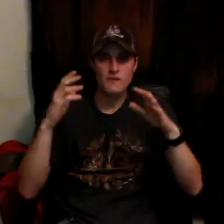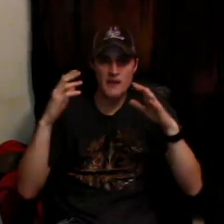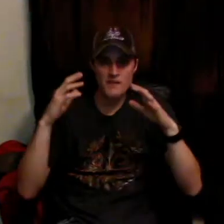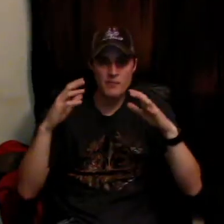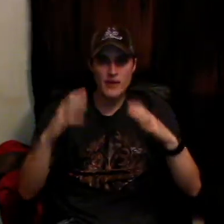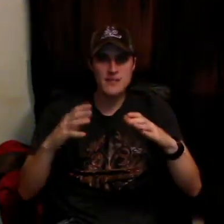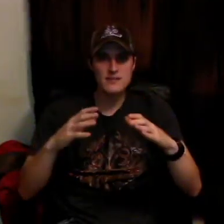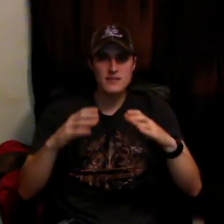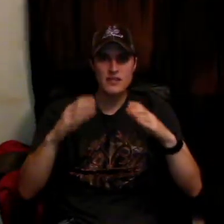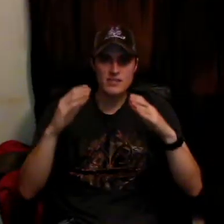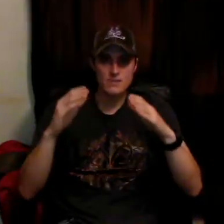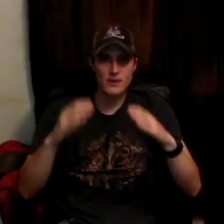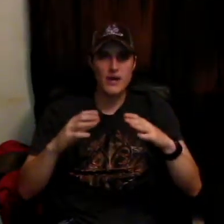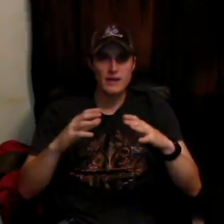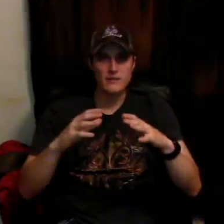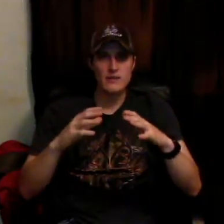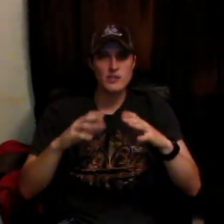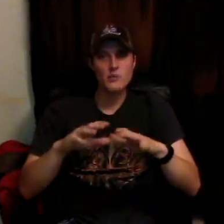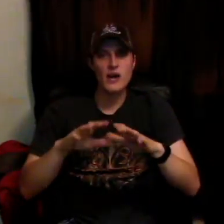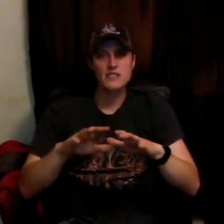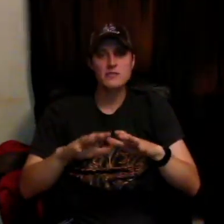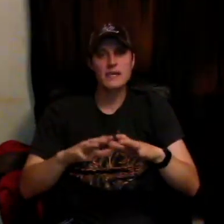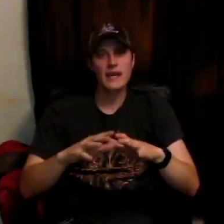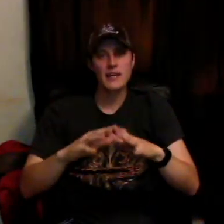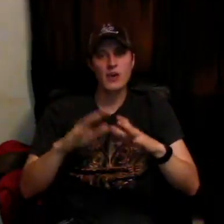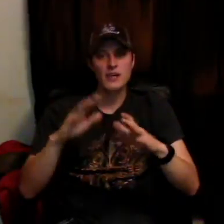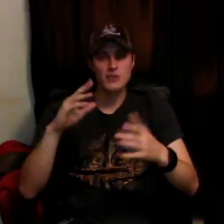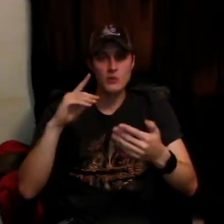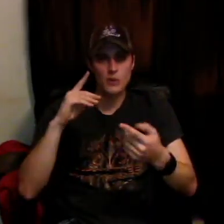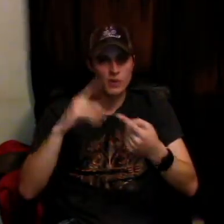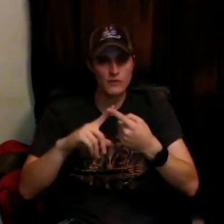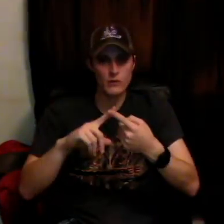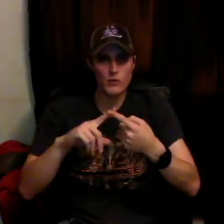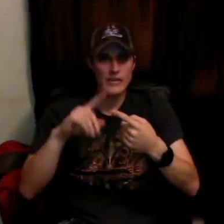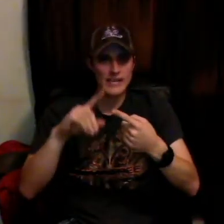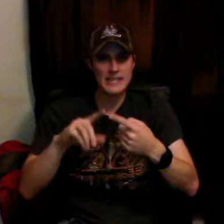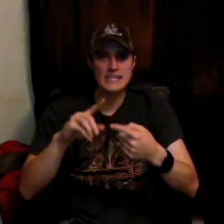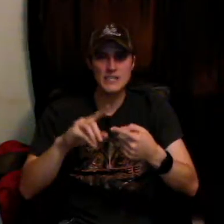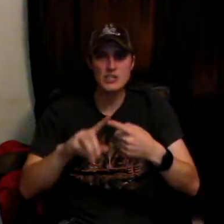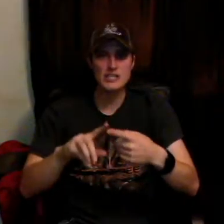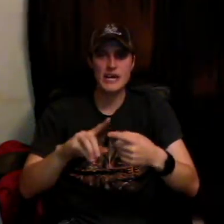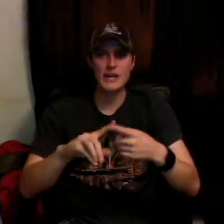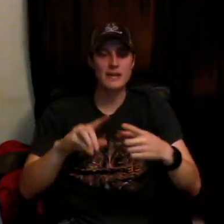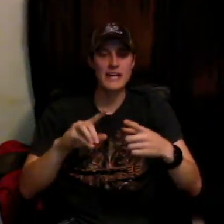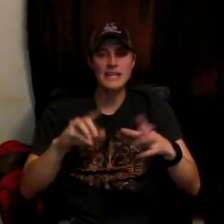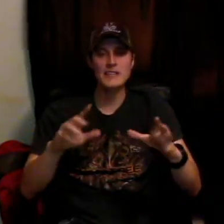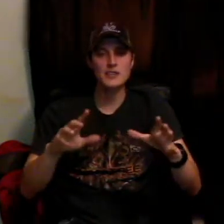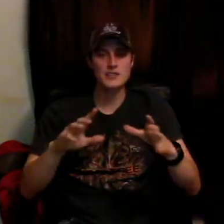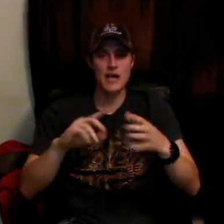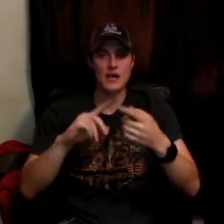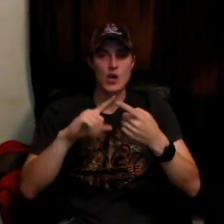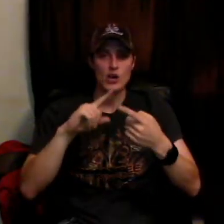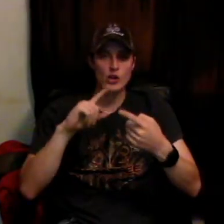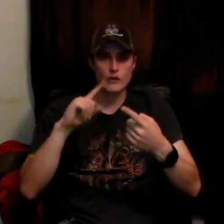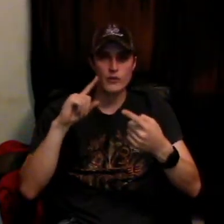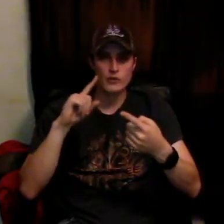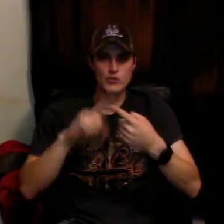find the best spot that you possibly can. Alright, so you want to look for any deer sign. Any deer sign. Look for